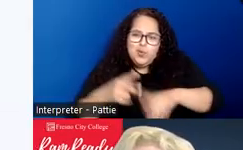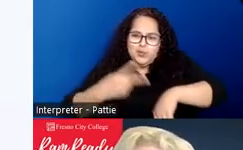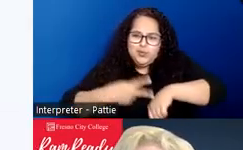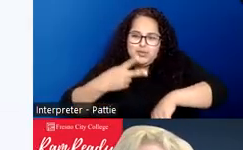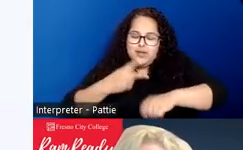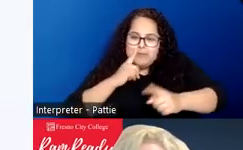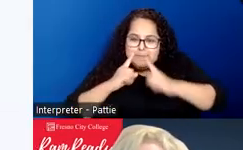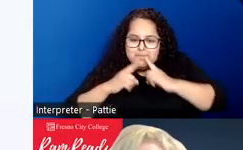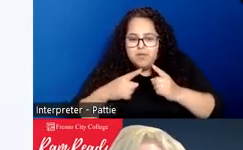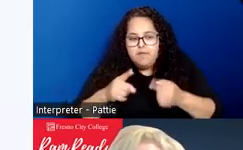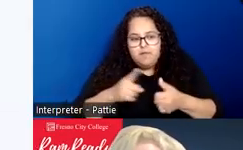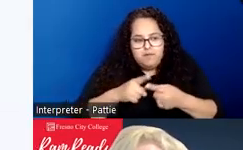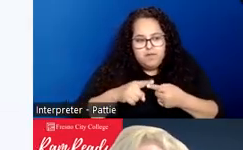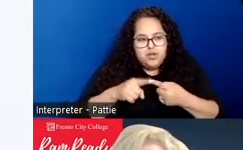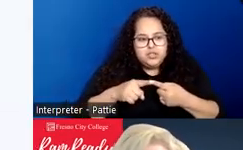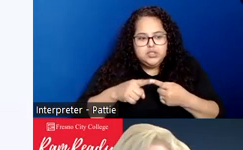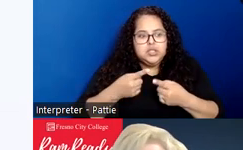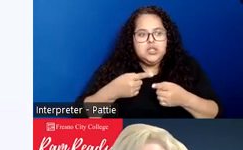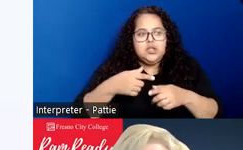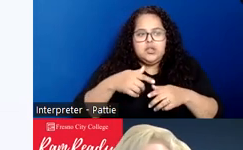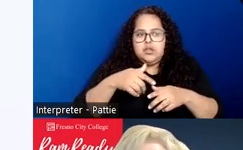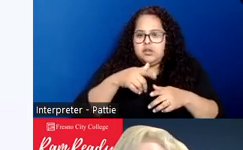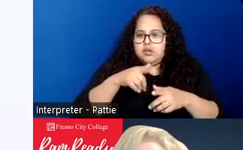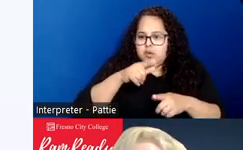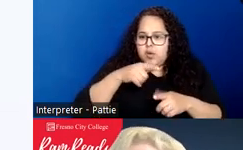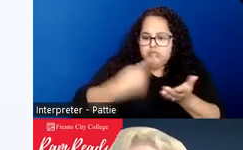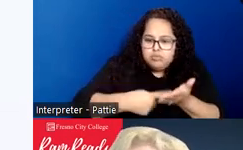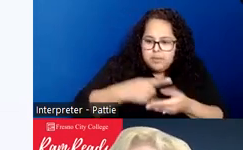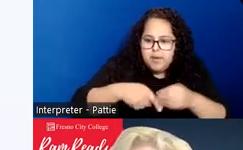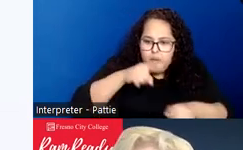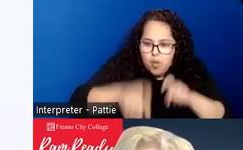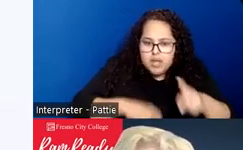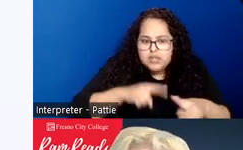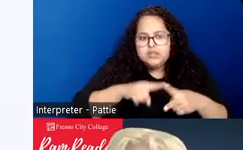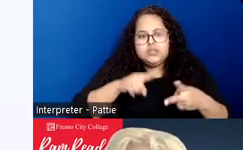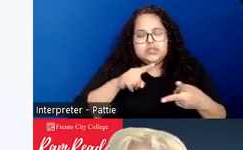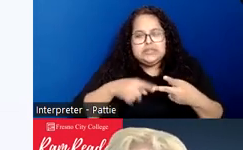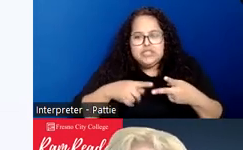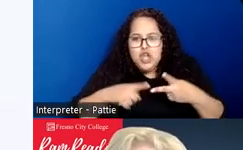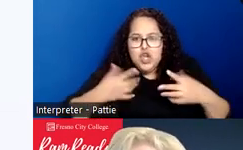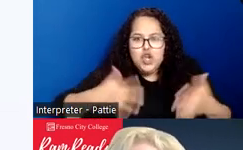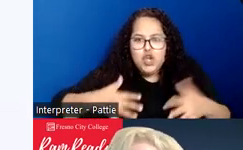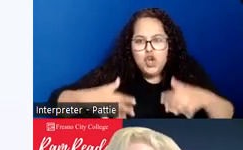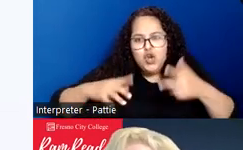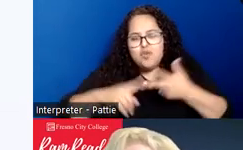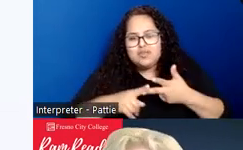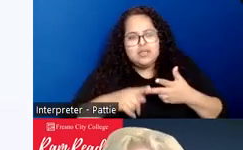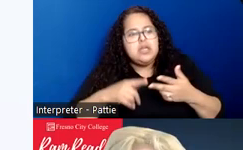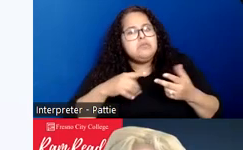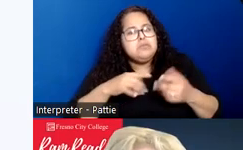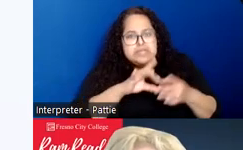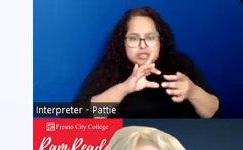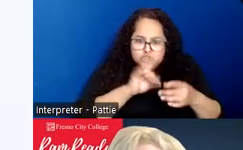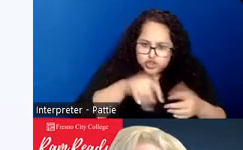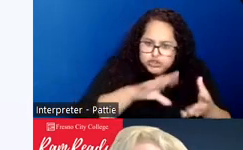interview questions, we get over the nerves, we get over the obstacles, what to say, what not to say, etc. And then the second time you